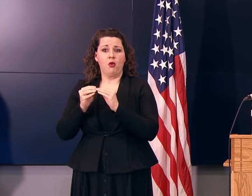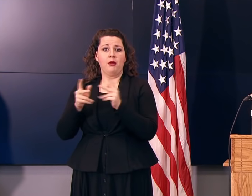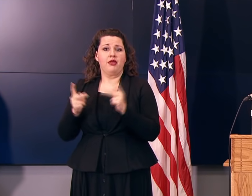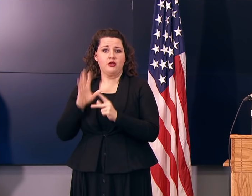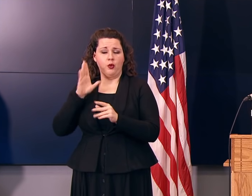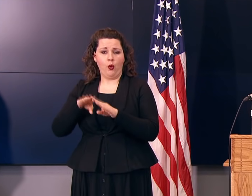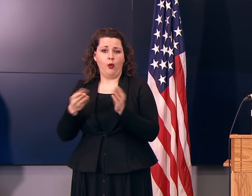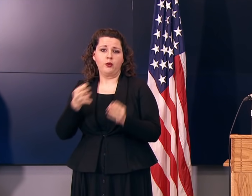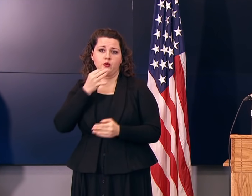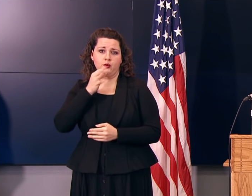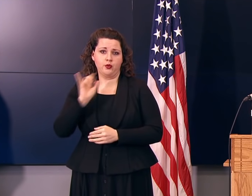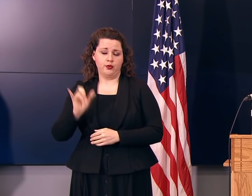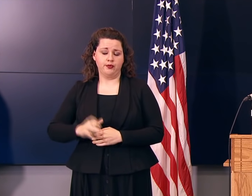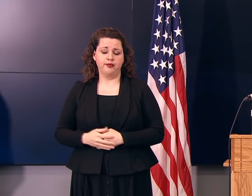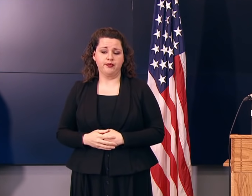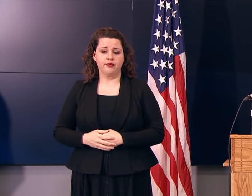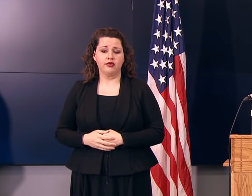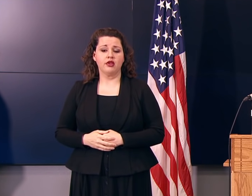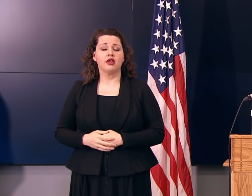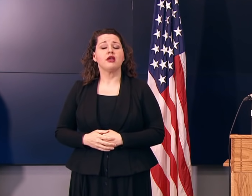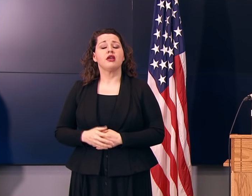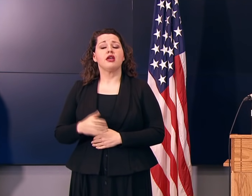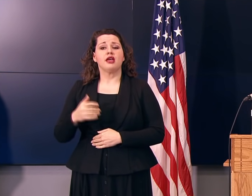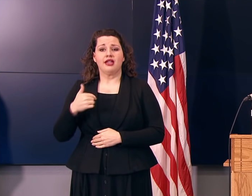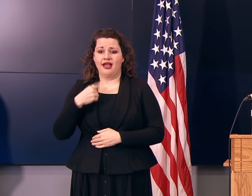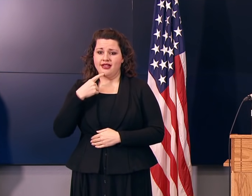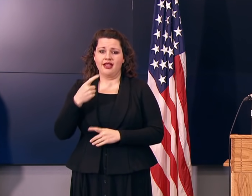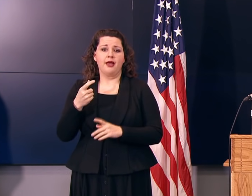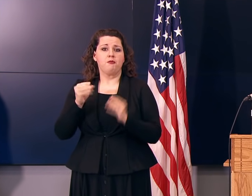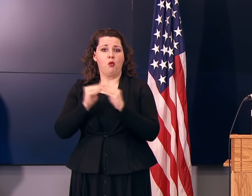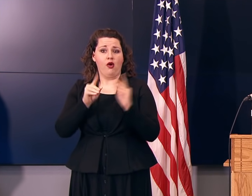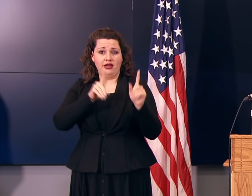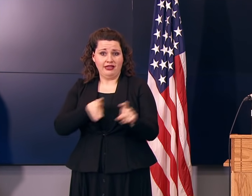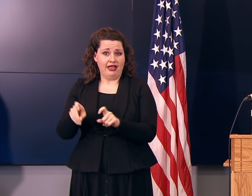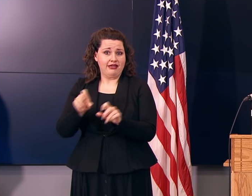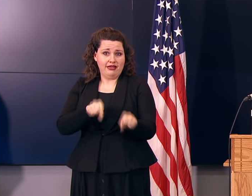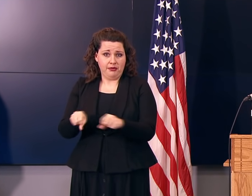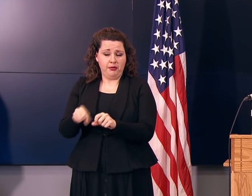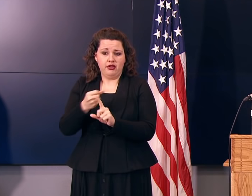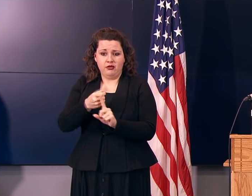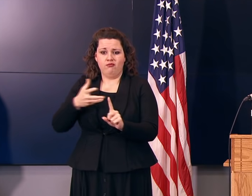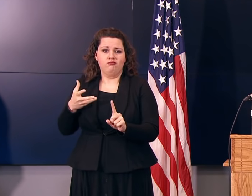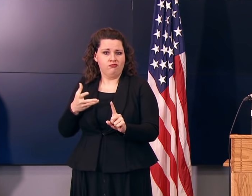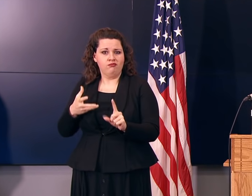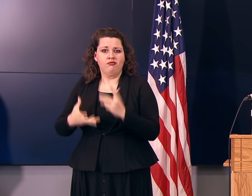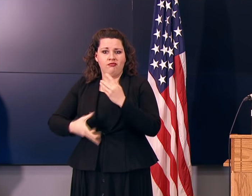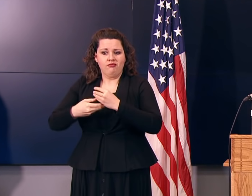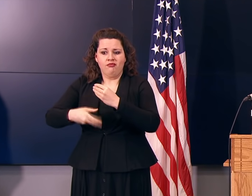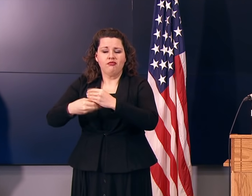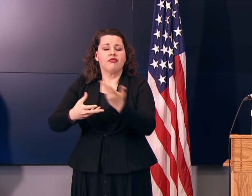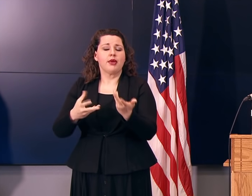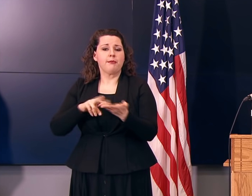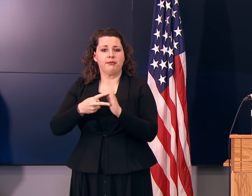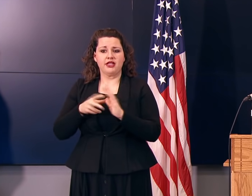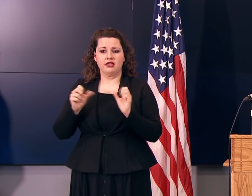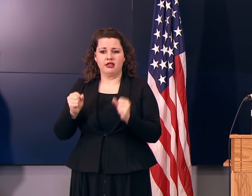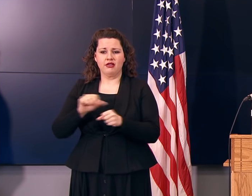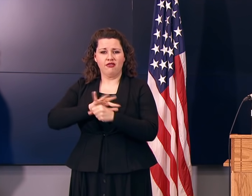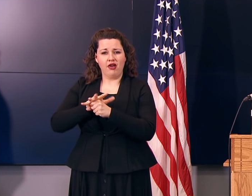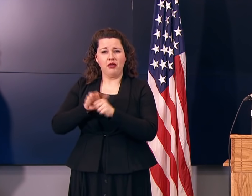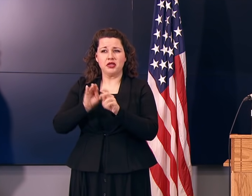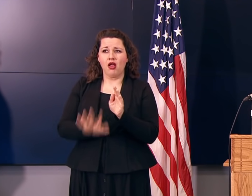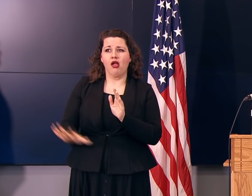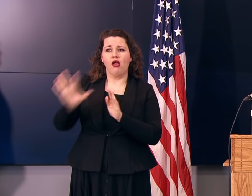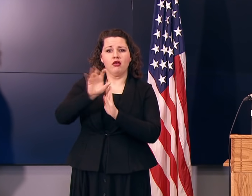be opening up soon. As I've said, expanding testing capabilities helps us better understand virus activity across the